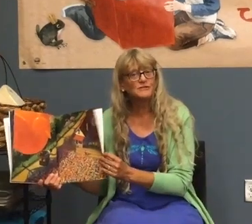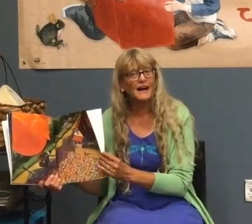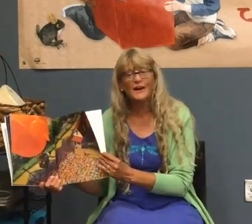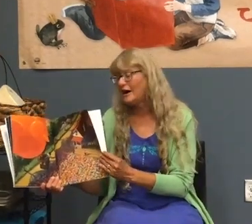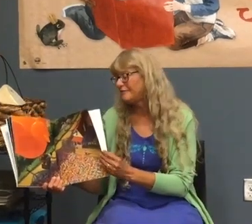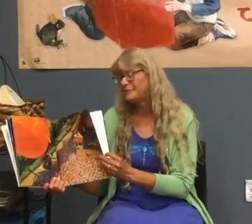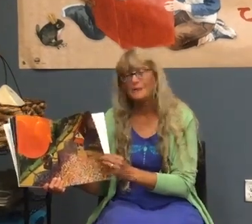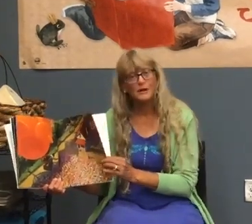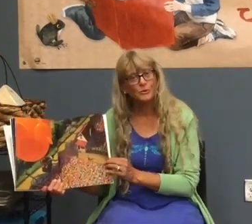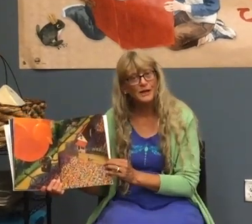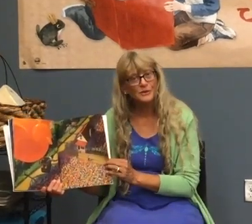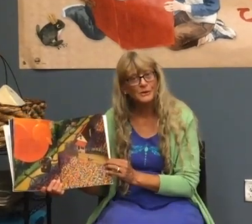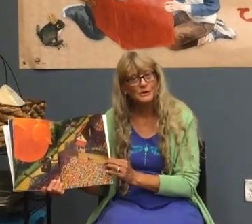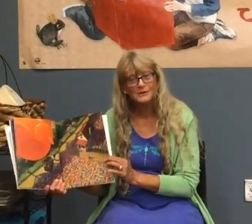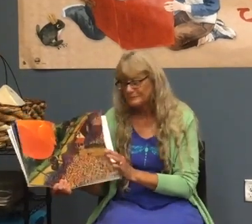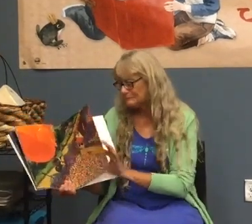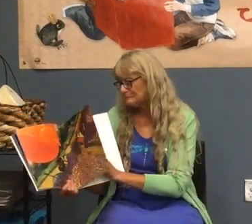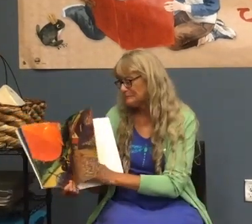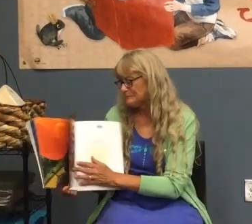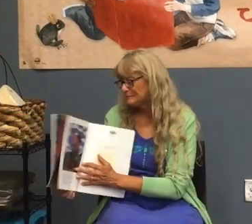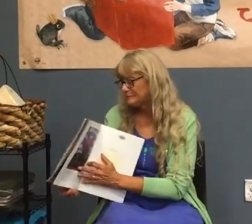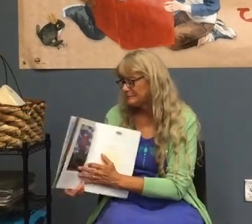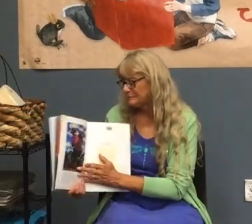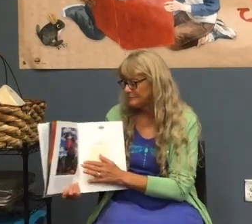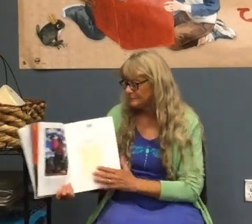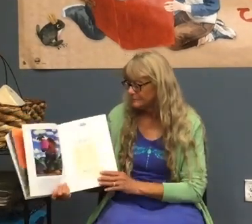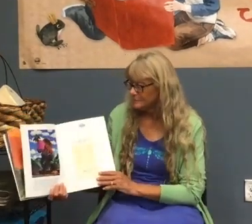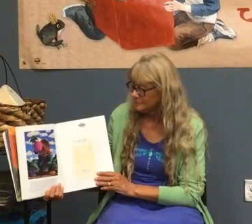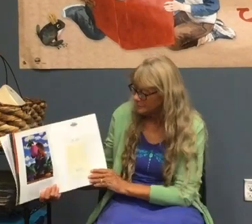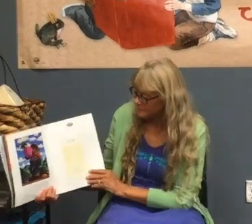could fly off and make her way in the world.